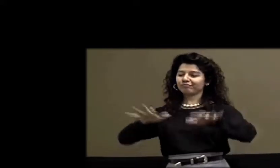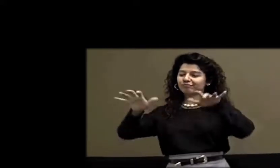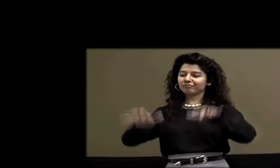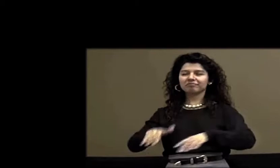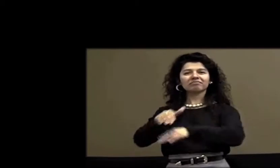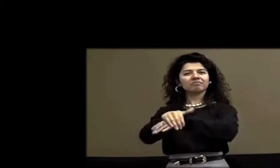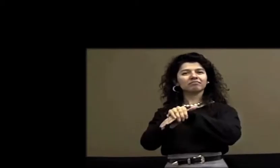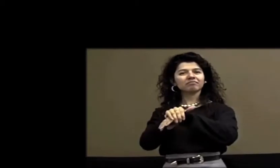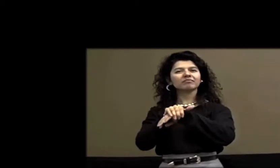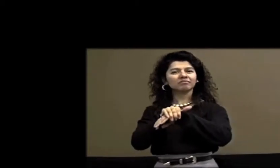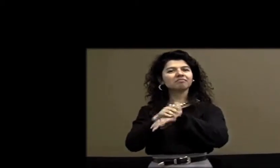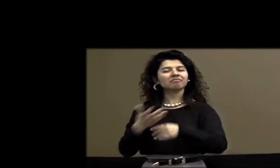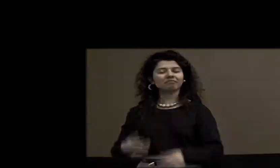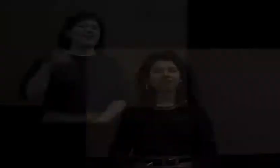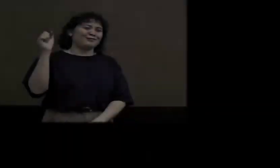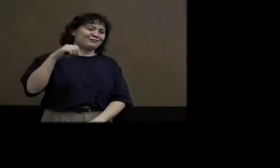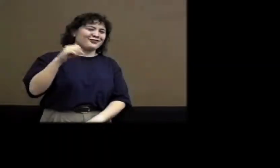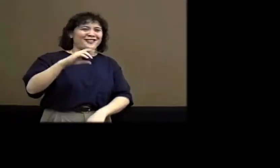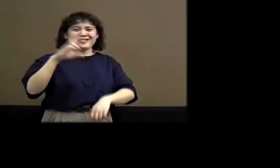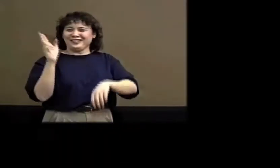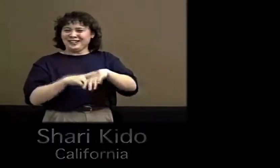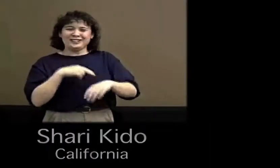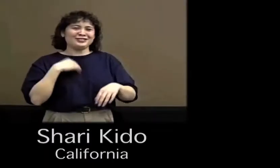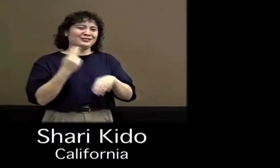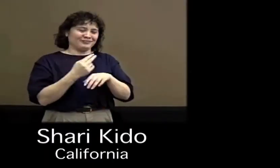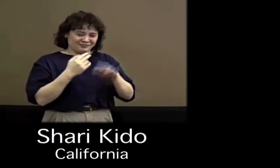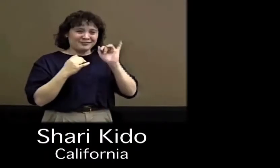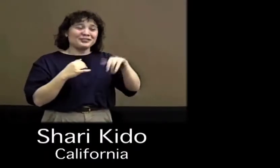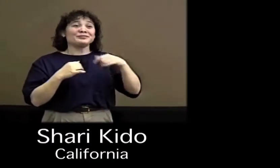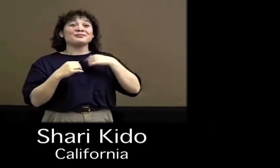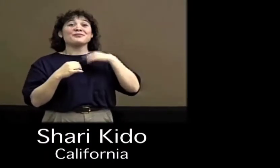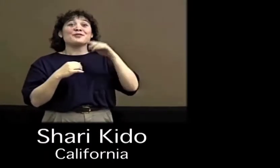down at the computer and write the paper in English.